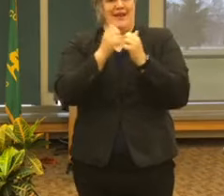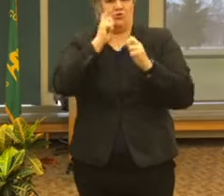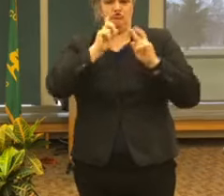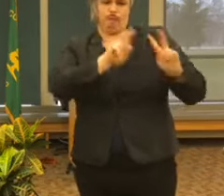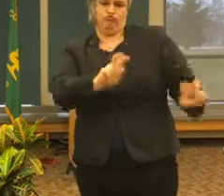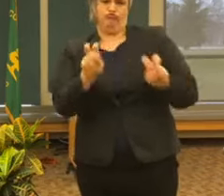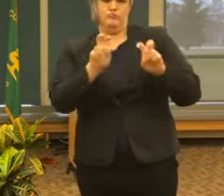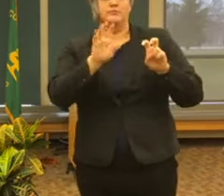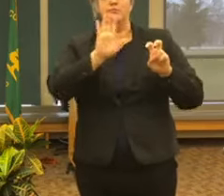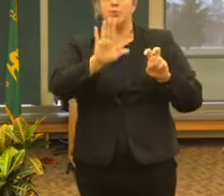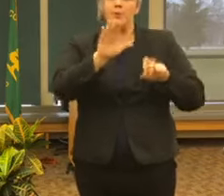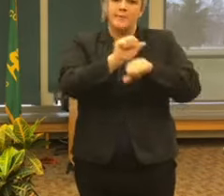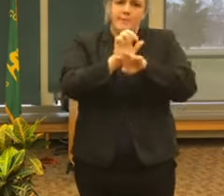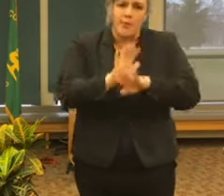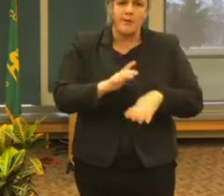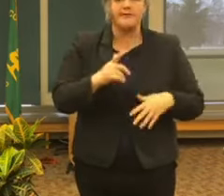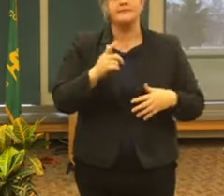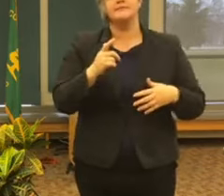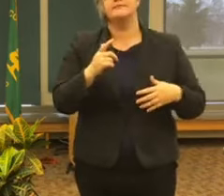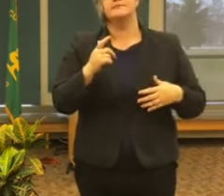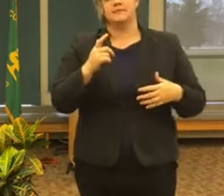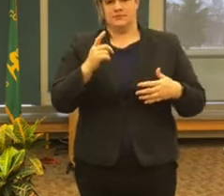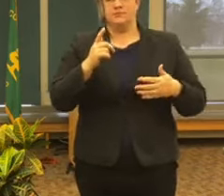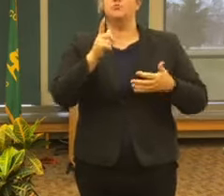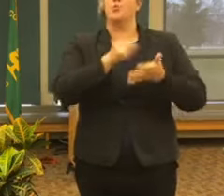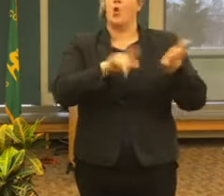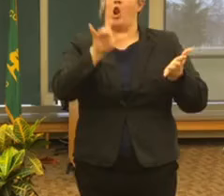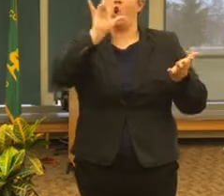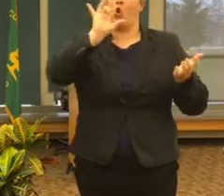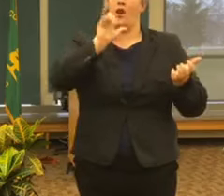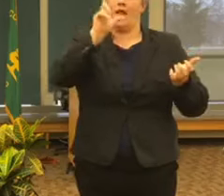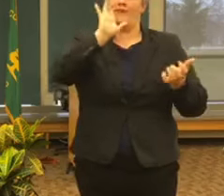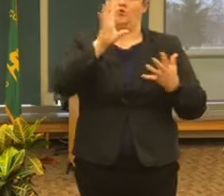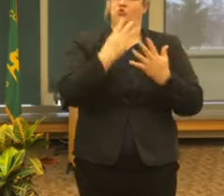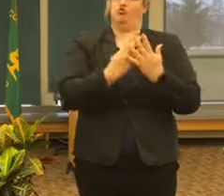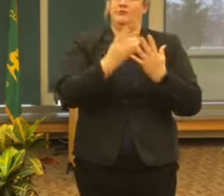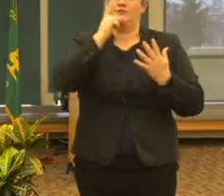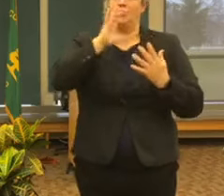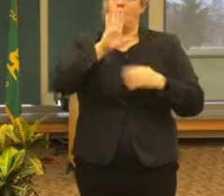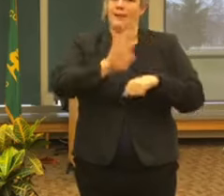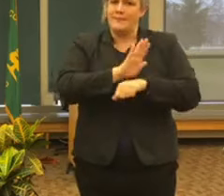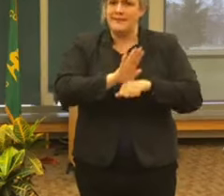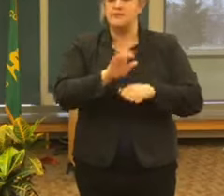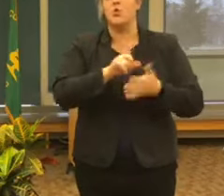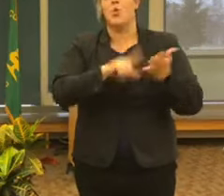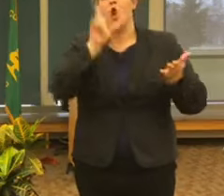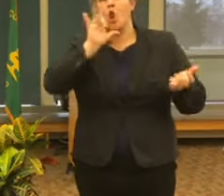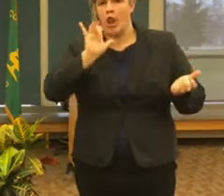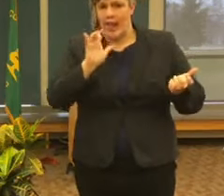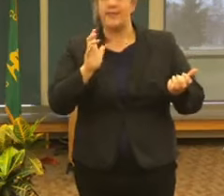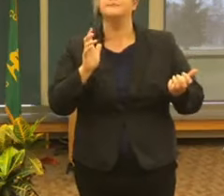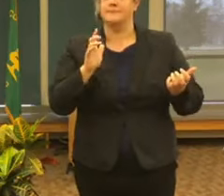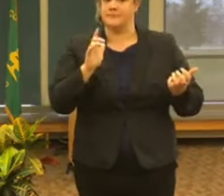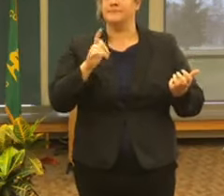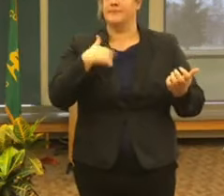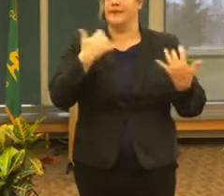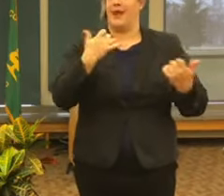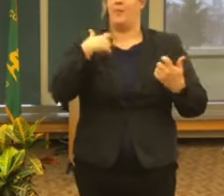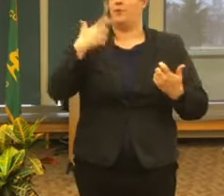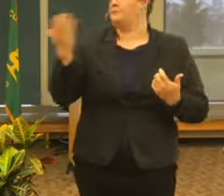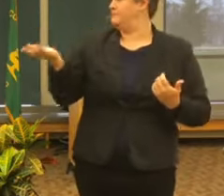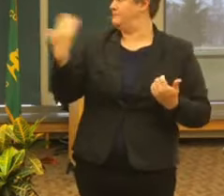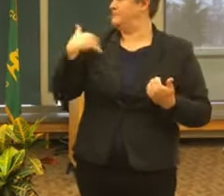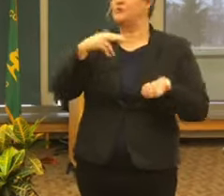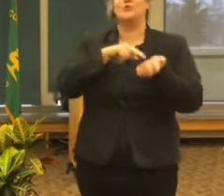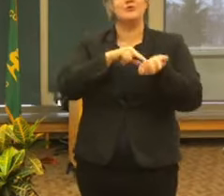look for, conduct a screening program at your business, what that might look like. So I'm going to ask